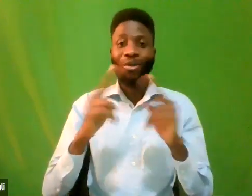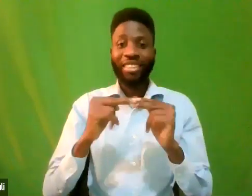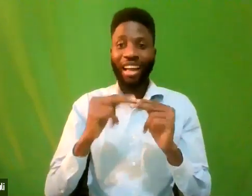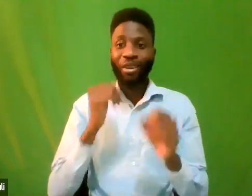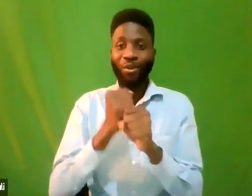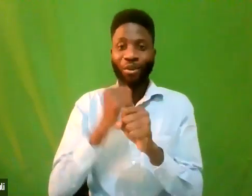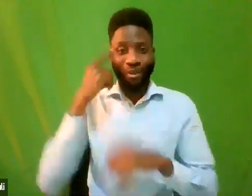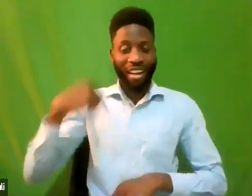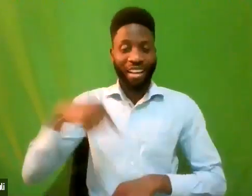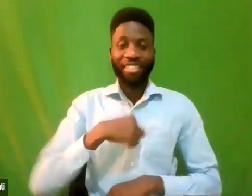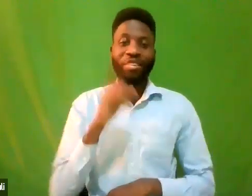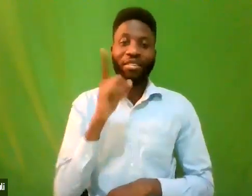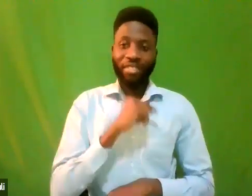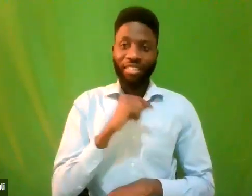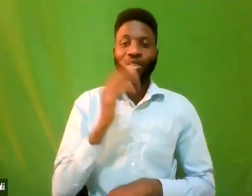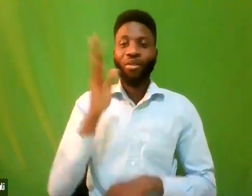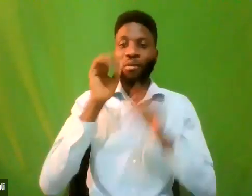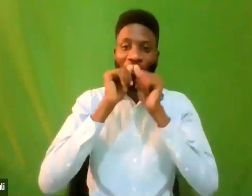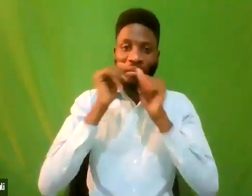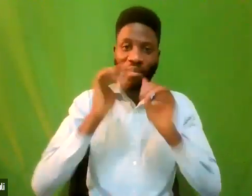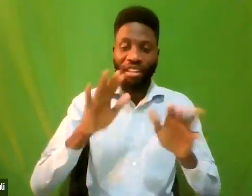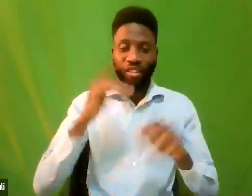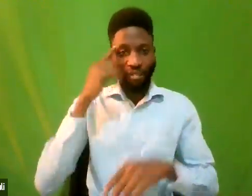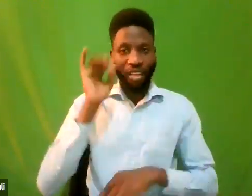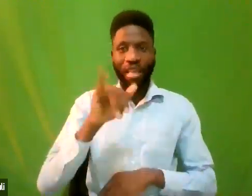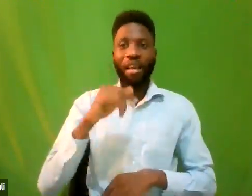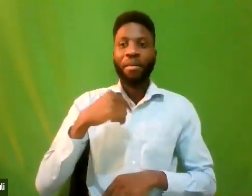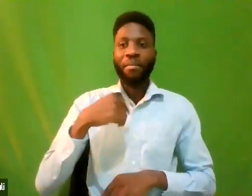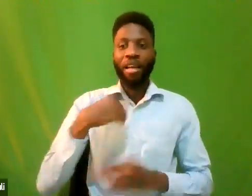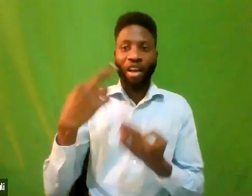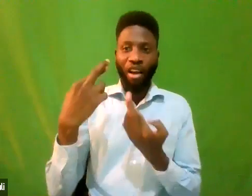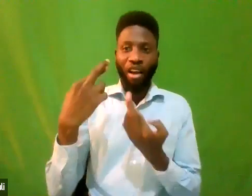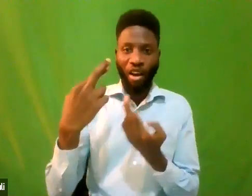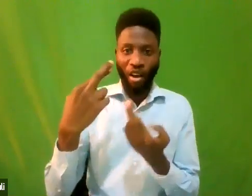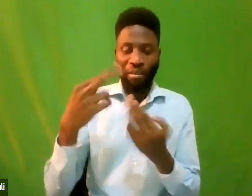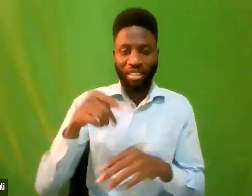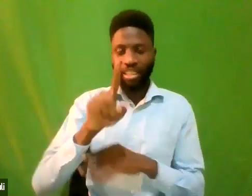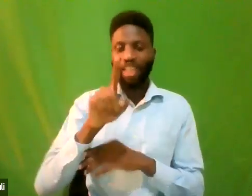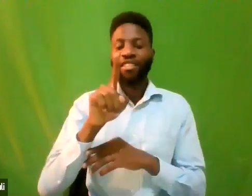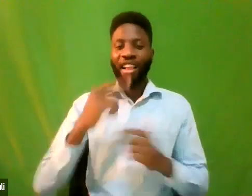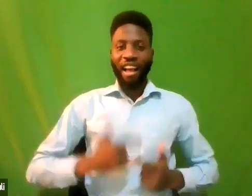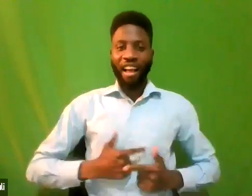bless you for that. And I hope you touch some life somewhere as you've done it for us